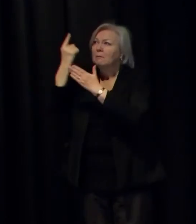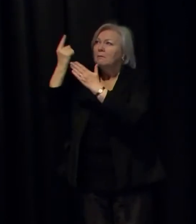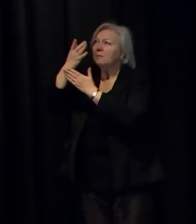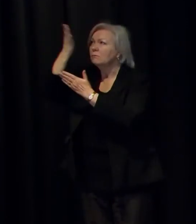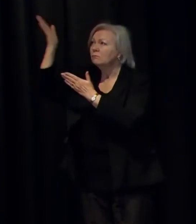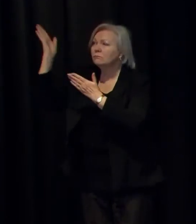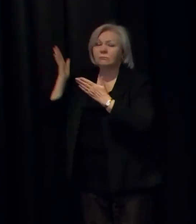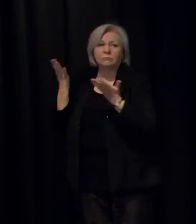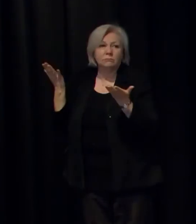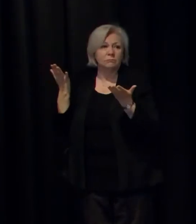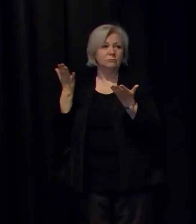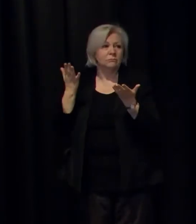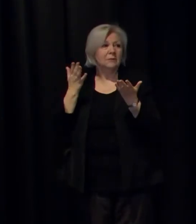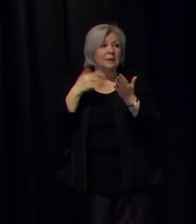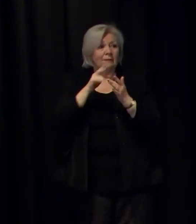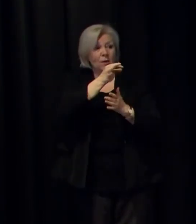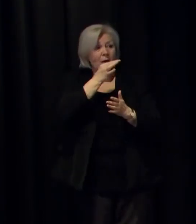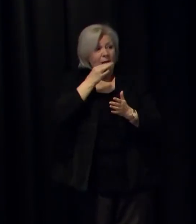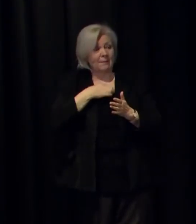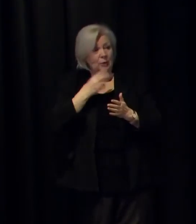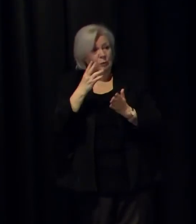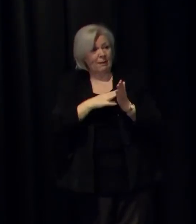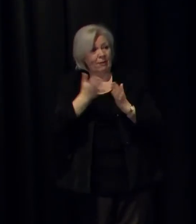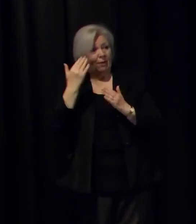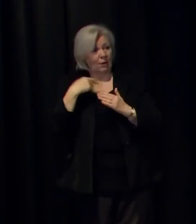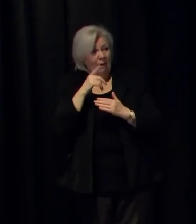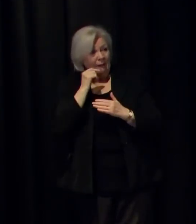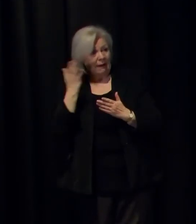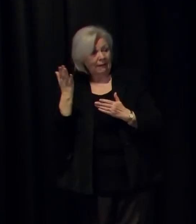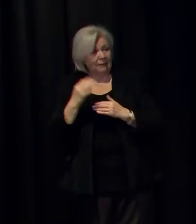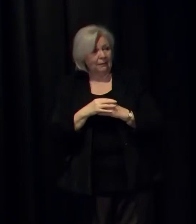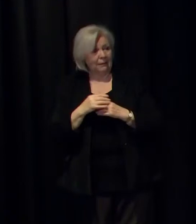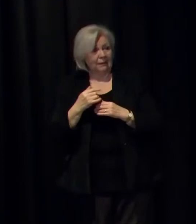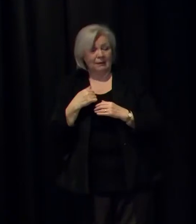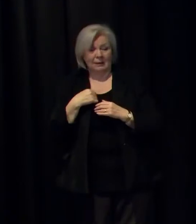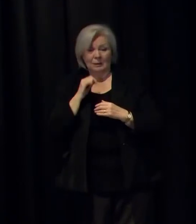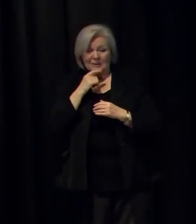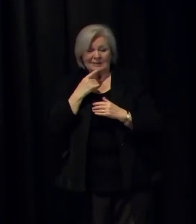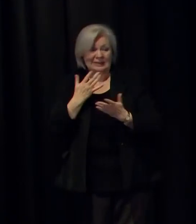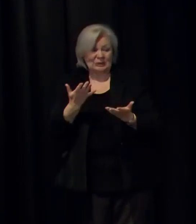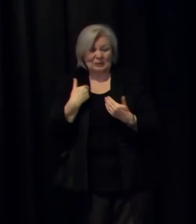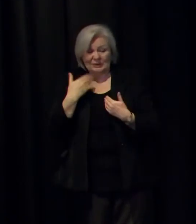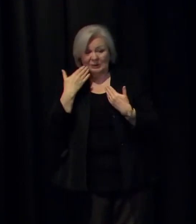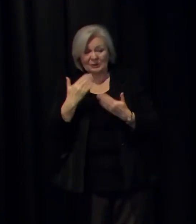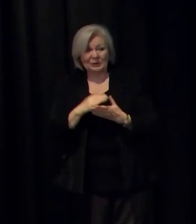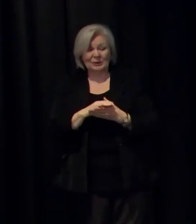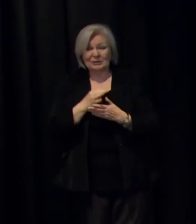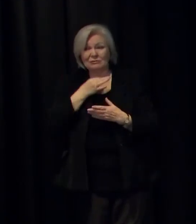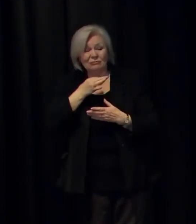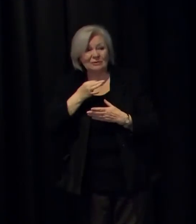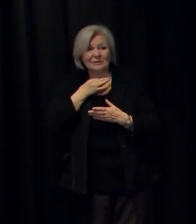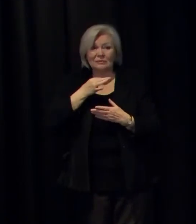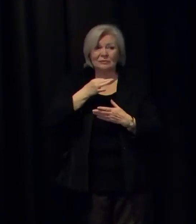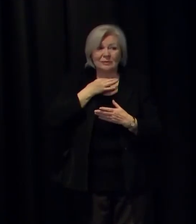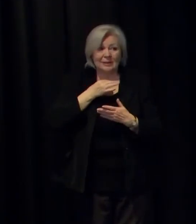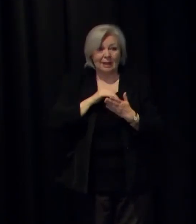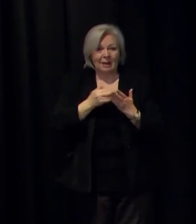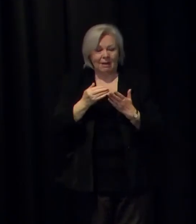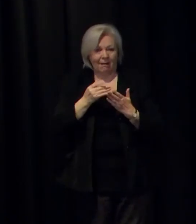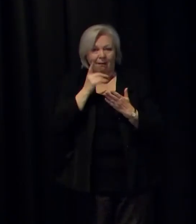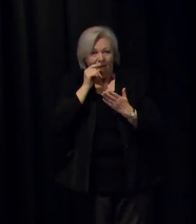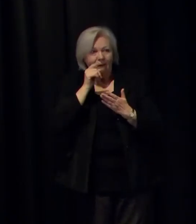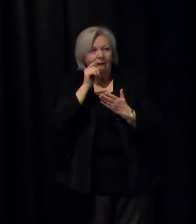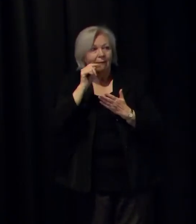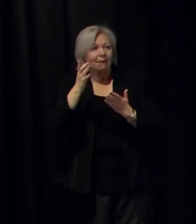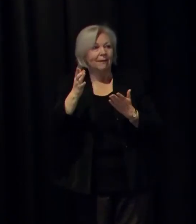the regions now? If you'd asked us 2 months ago, could we do that? Maybe we wouldn't have been certain. So we'll be able to fill in some of those gaps